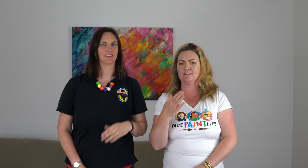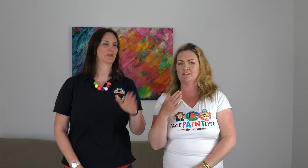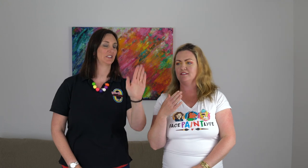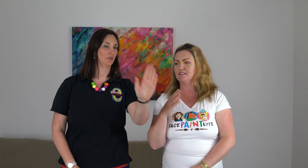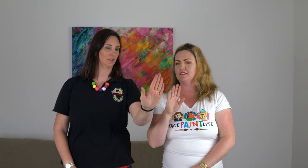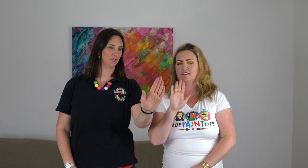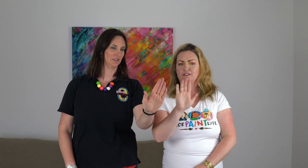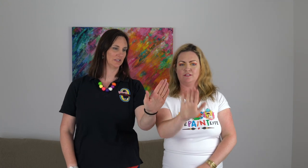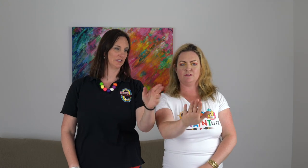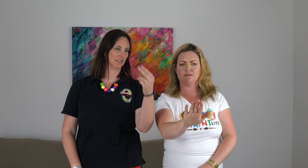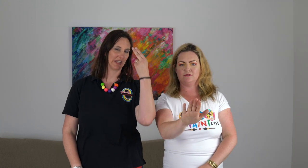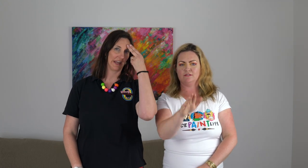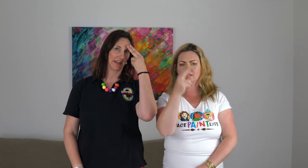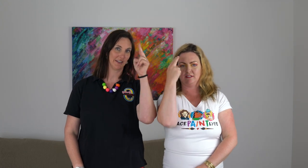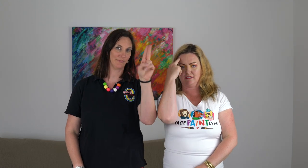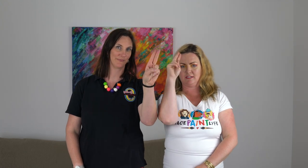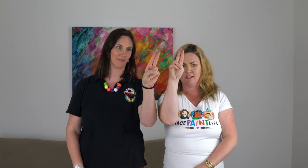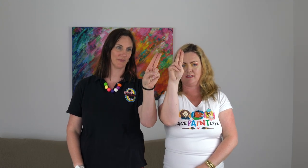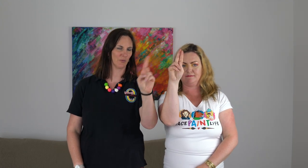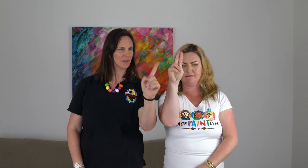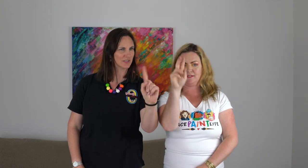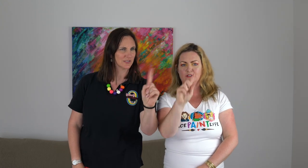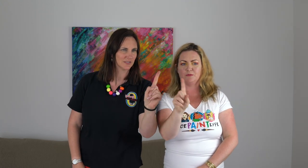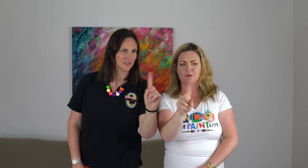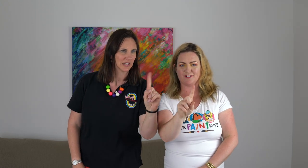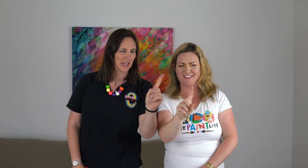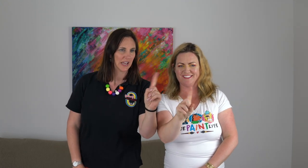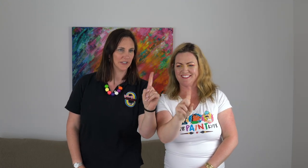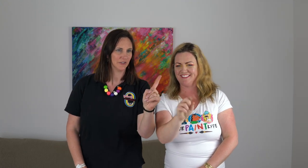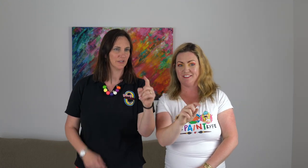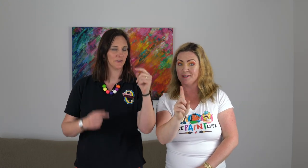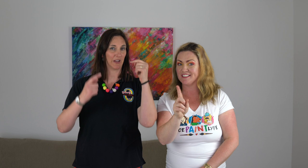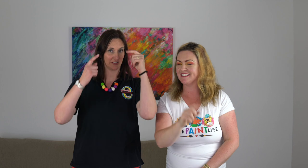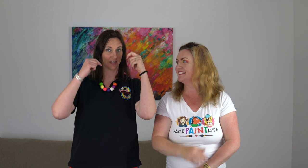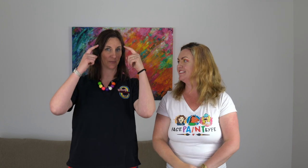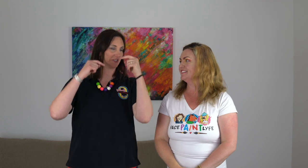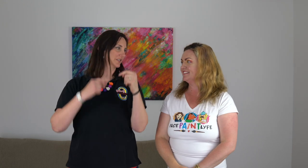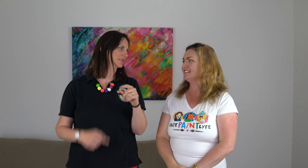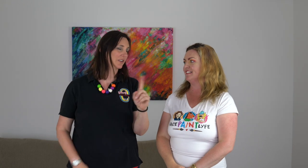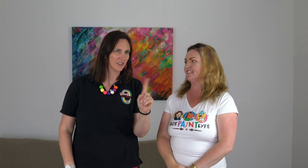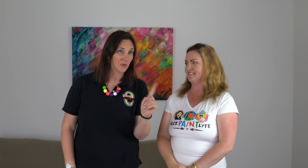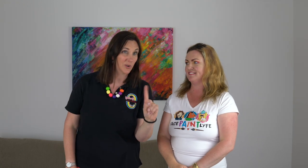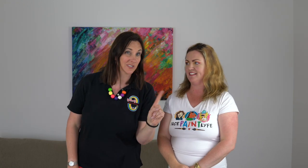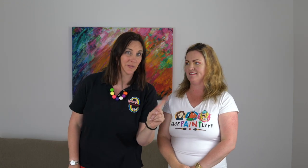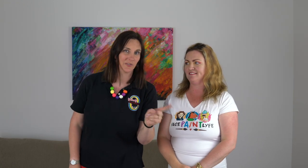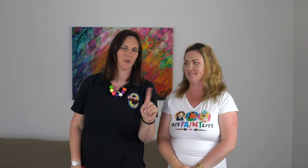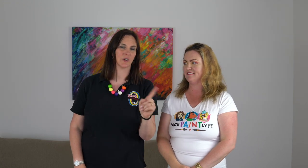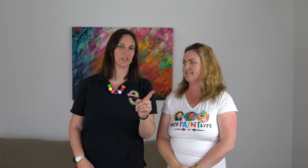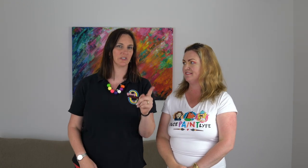So it's your name. Name. What? And you use the facial expression, so you're like, what? If you've got a question,